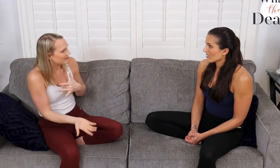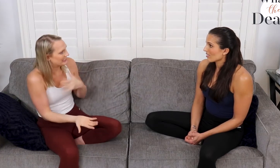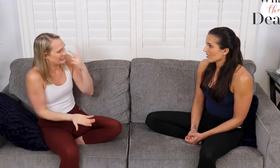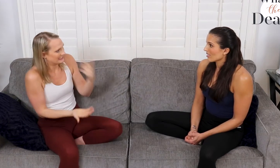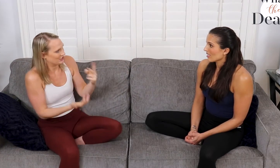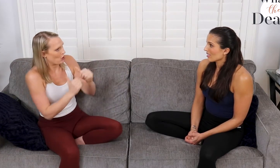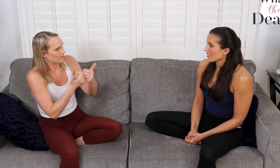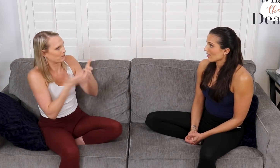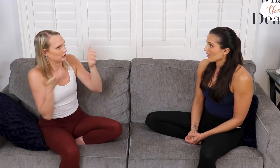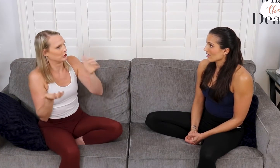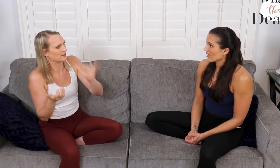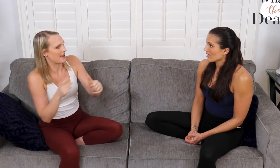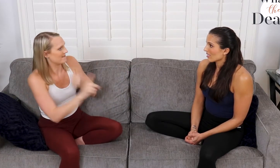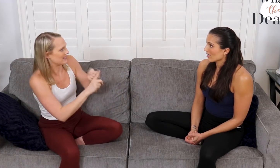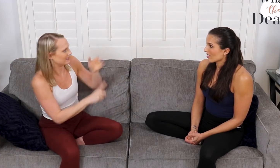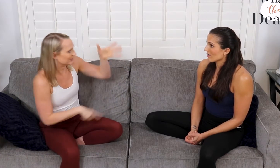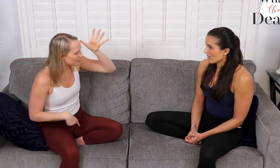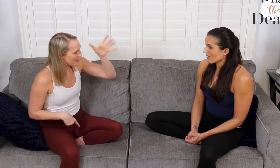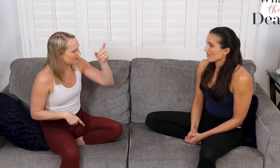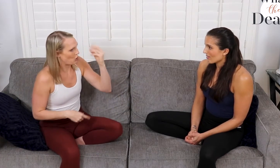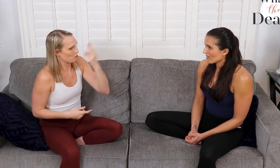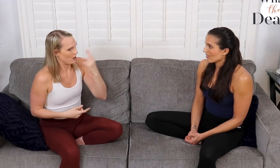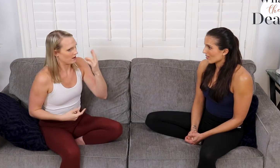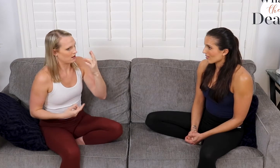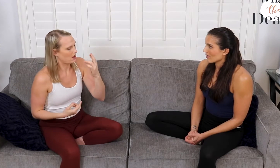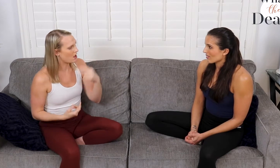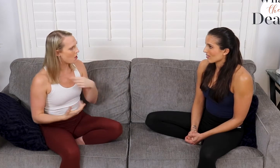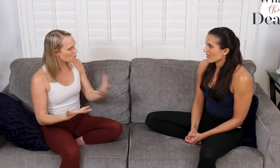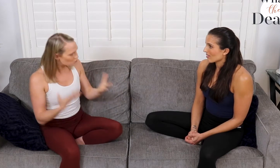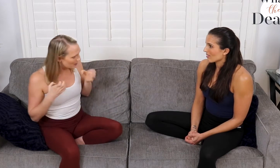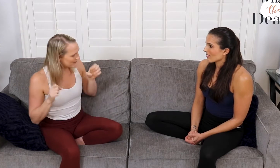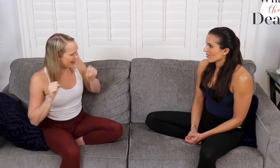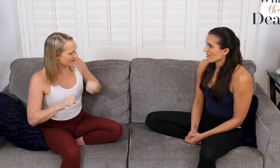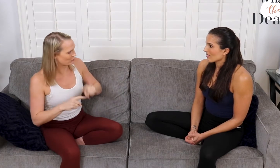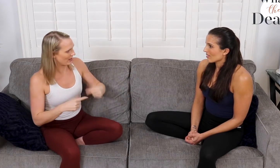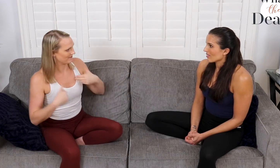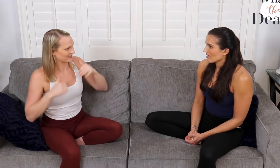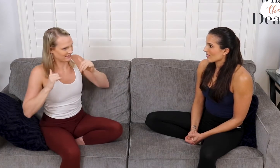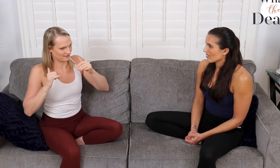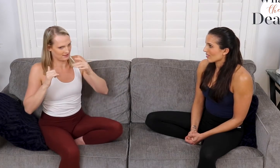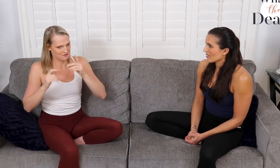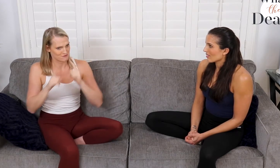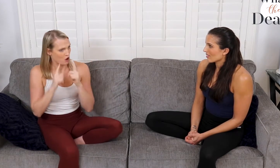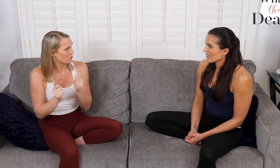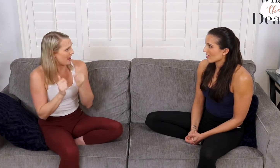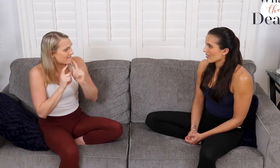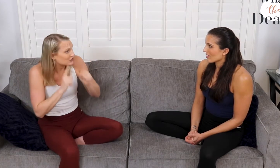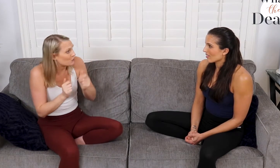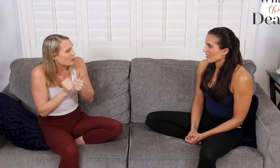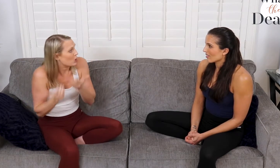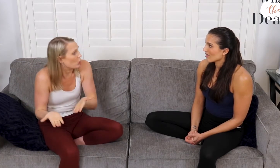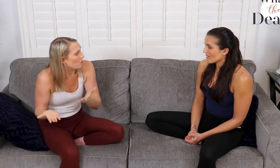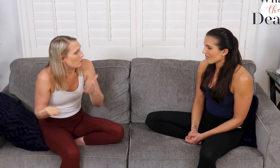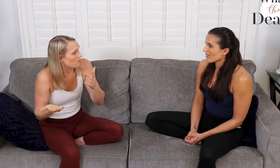the conversation. And so at the airport, we got into the car and he started driving and realized